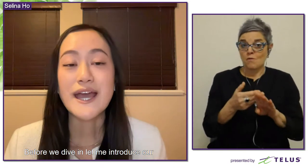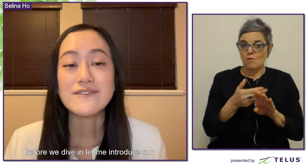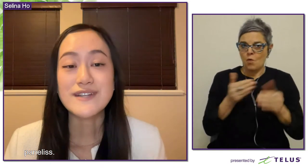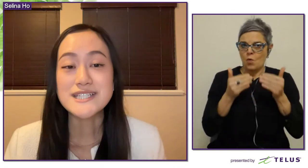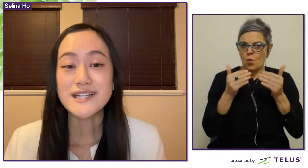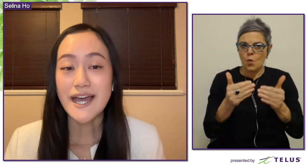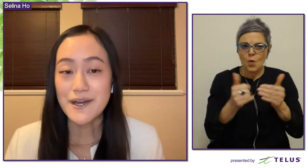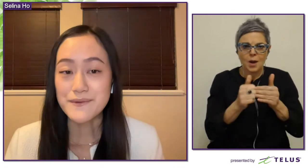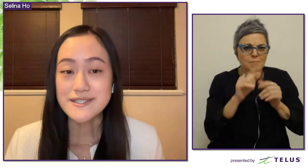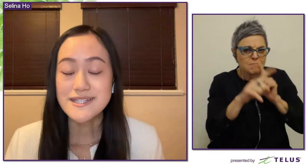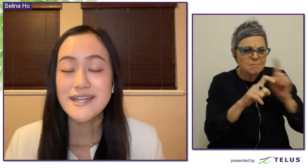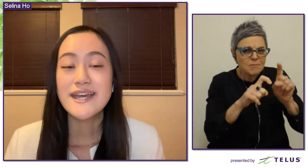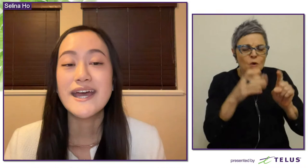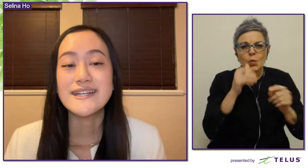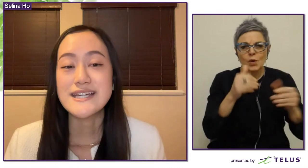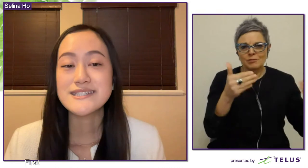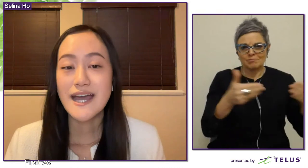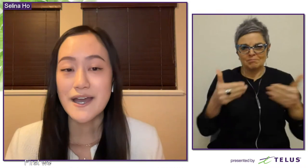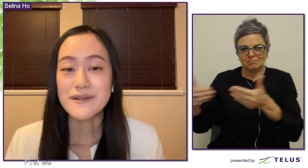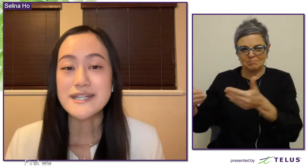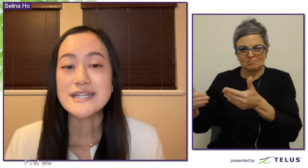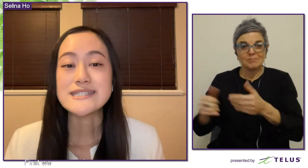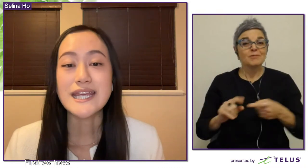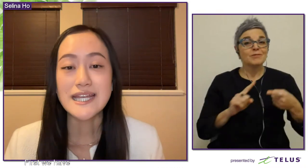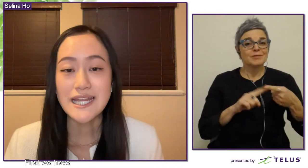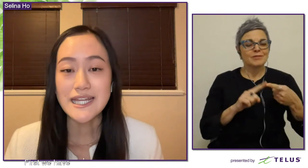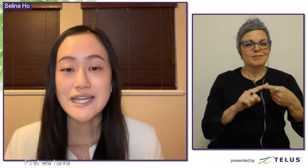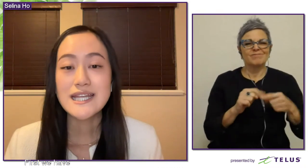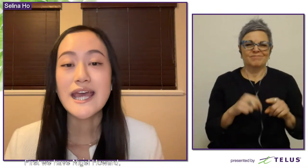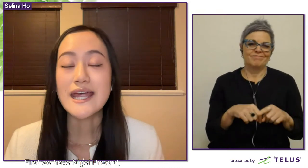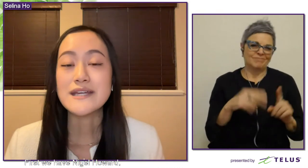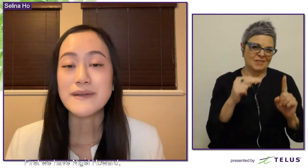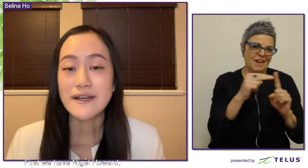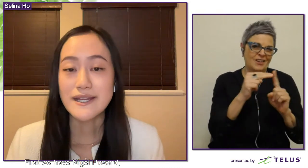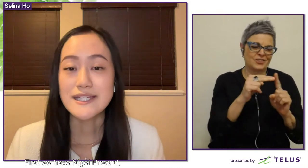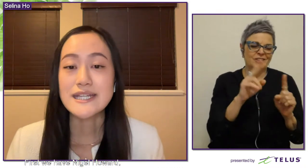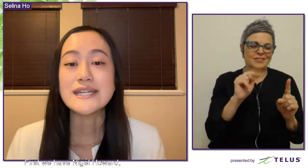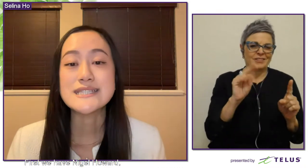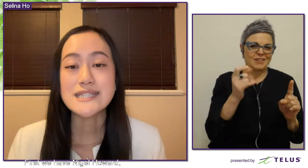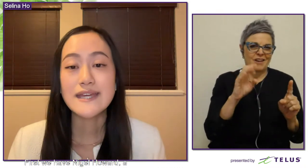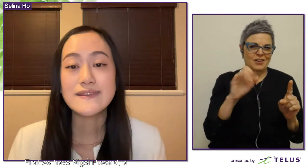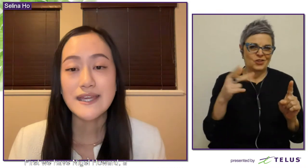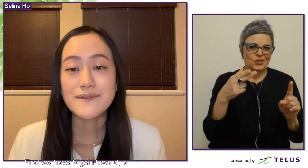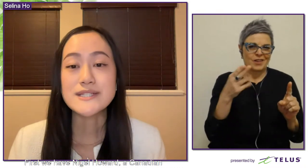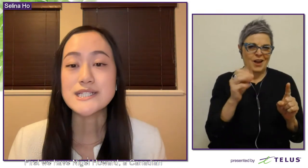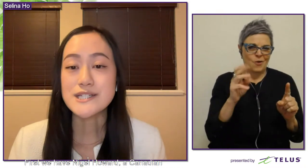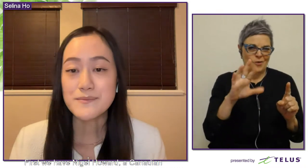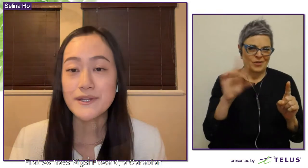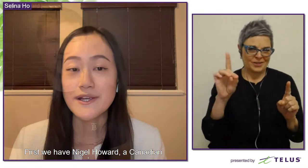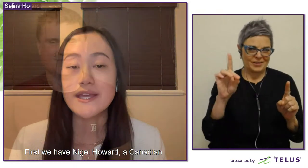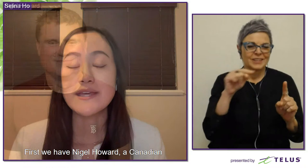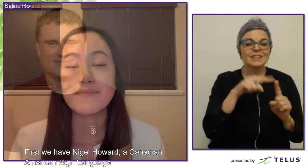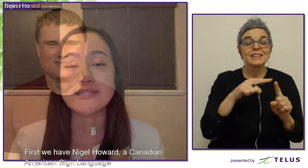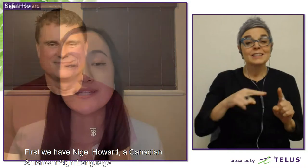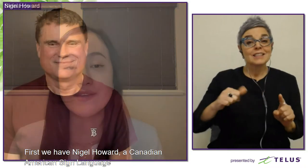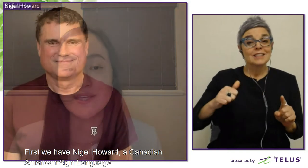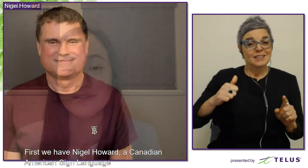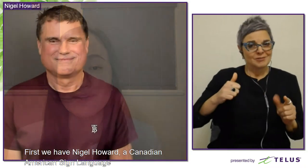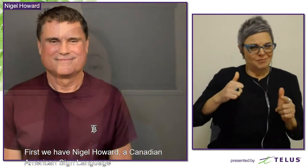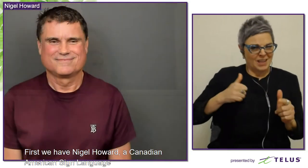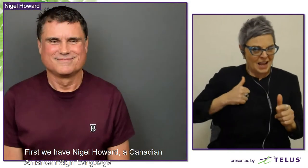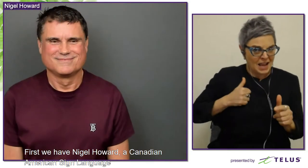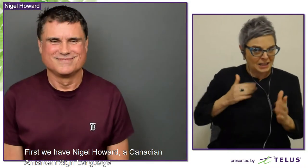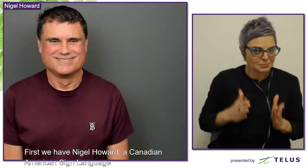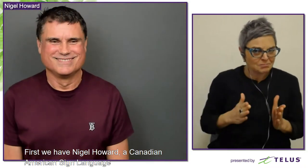First off, we have Nigel Howard. Nigel Howard is a Canadian and American sign language interpreter based